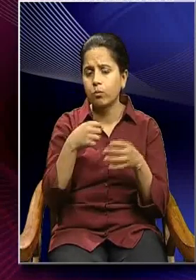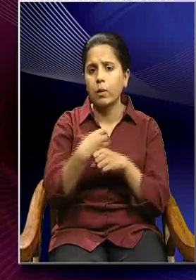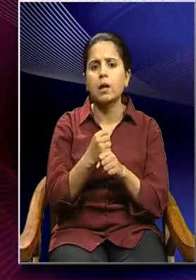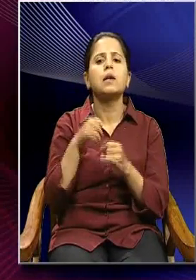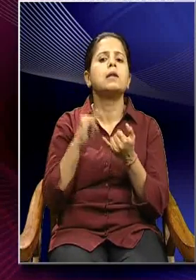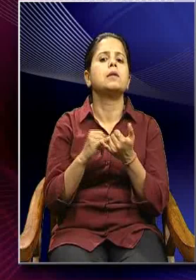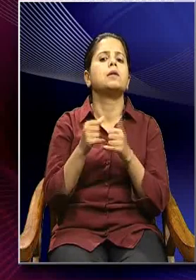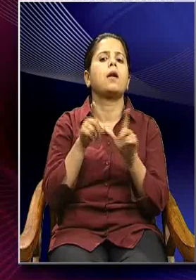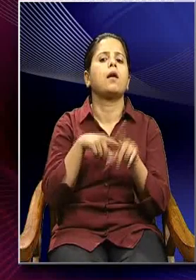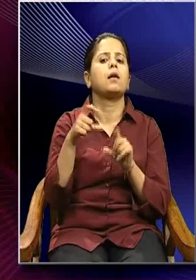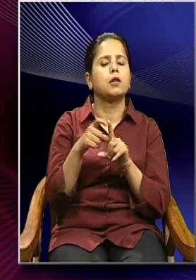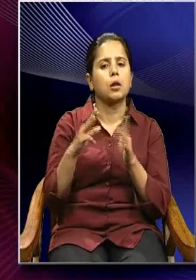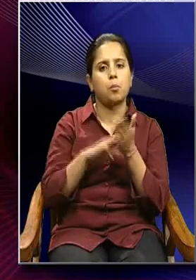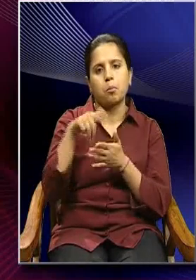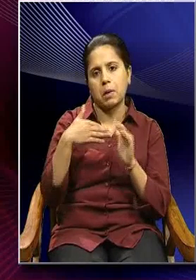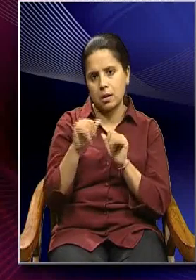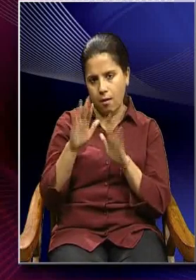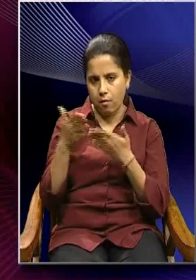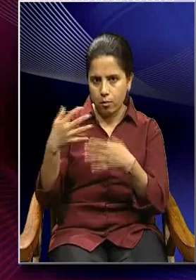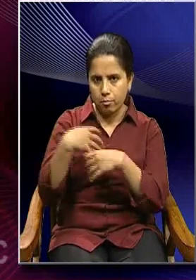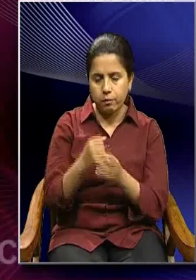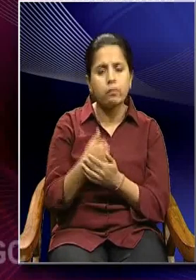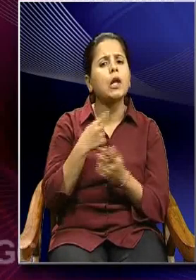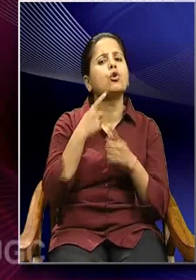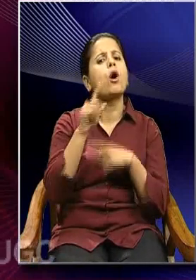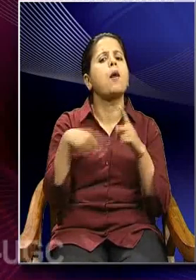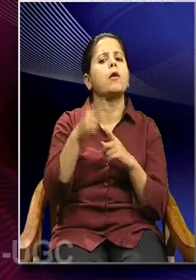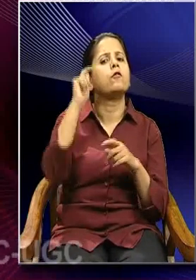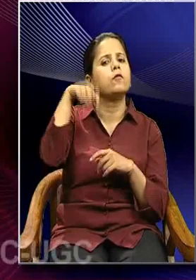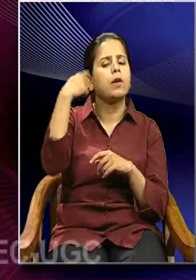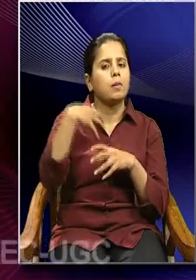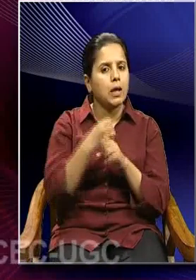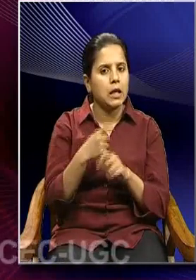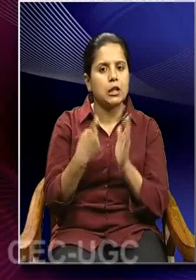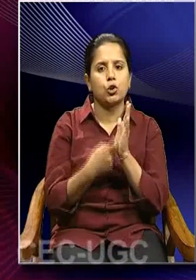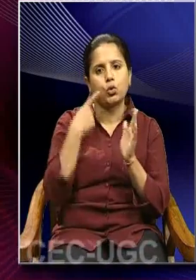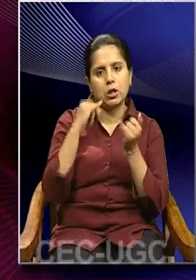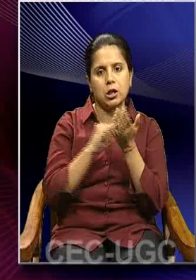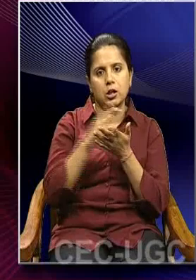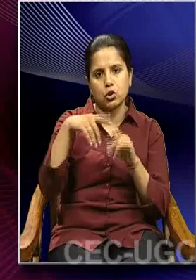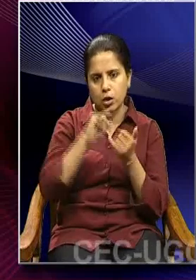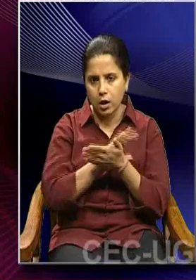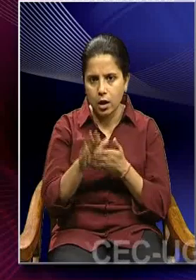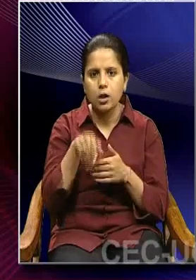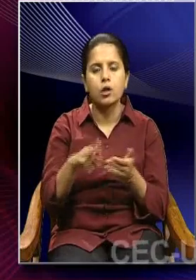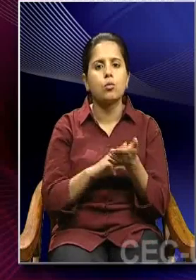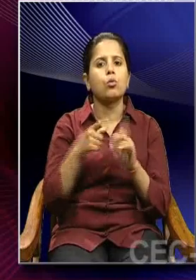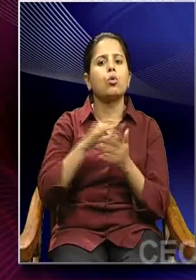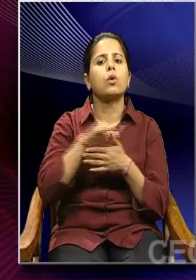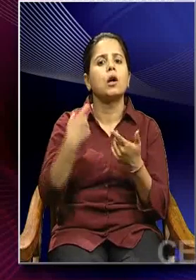Mirza. Then we also talk about filmmakers like Rishikesh Mukherjee, who was an editor with the Bimal